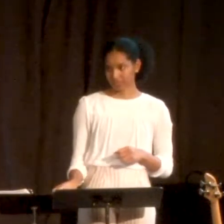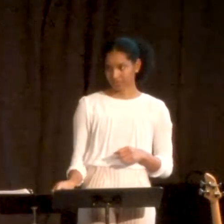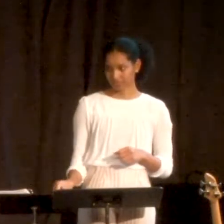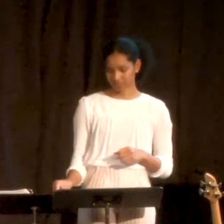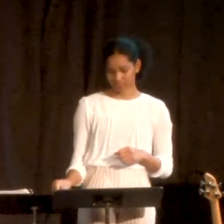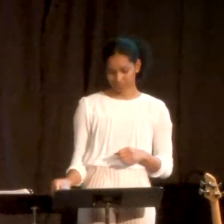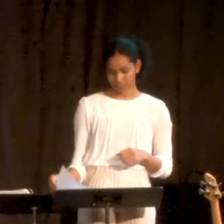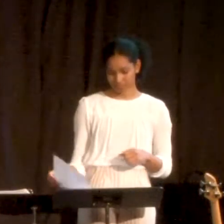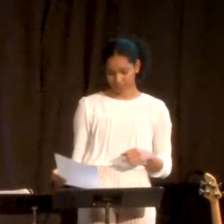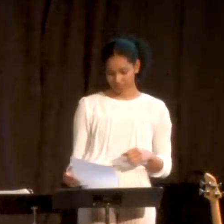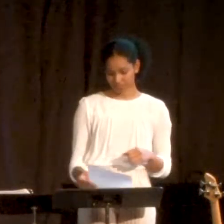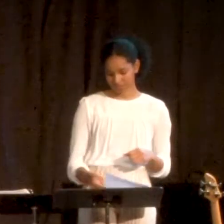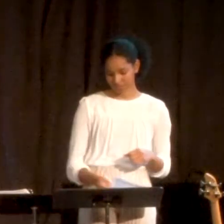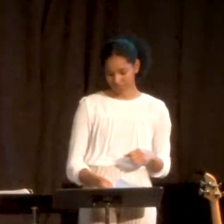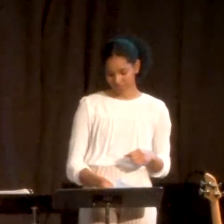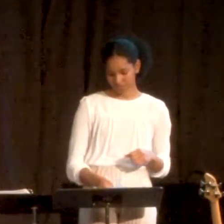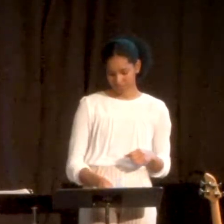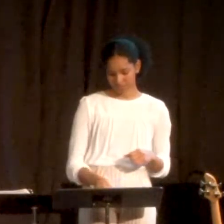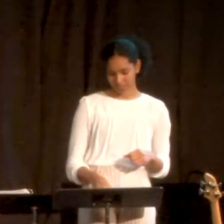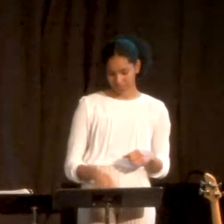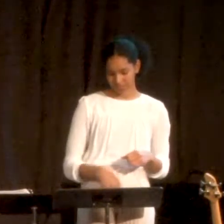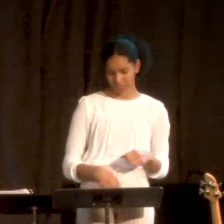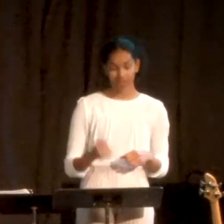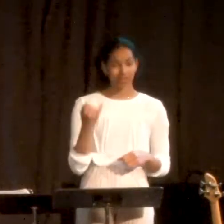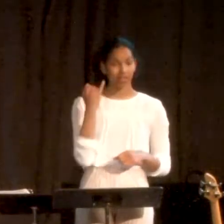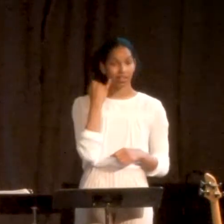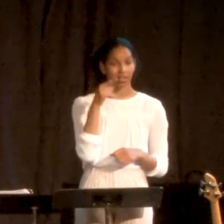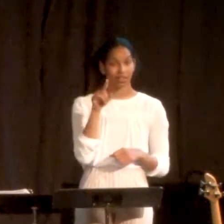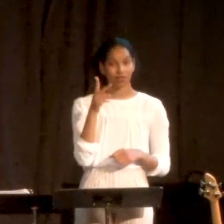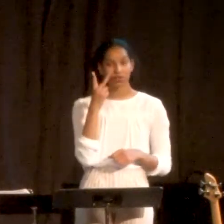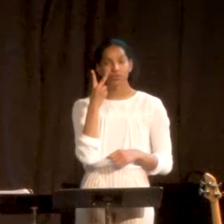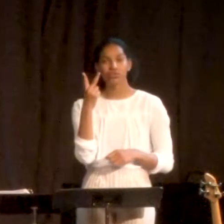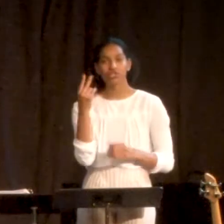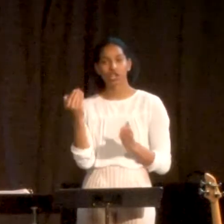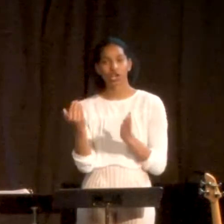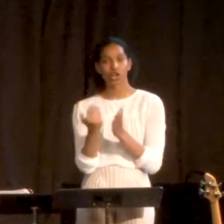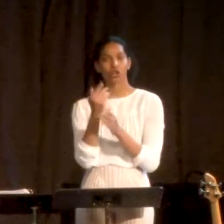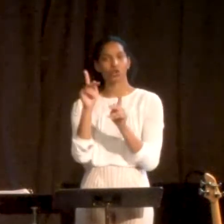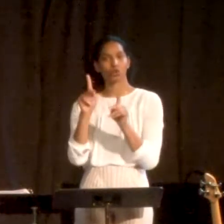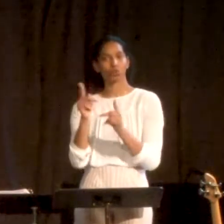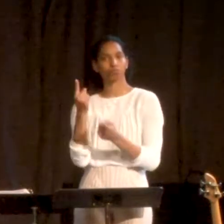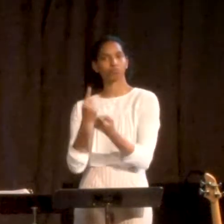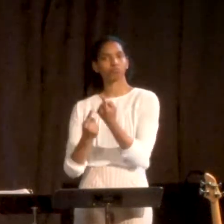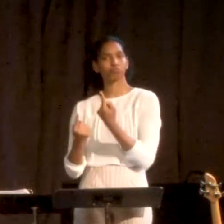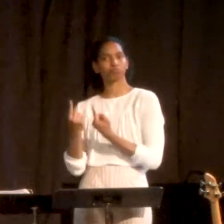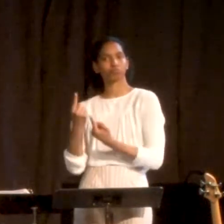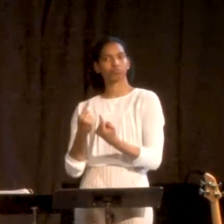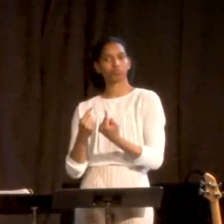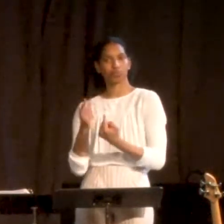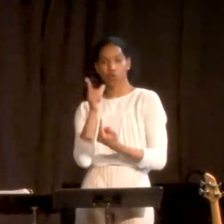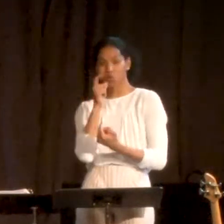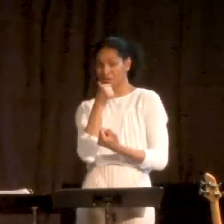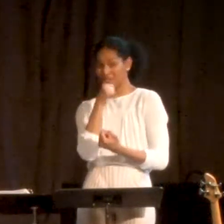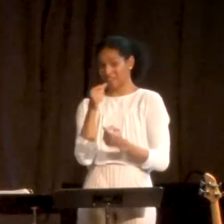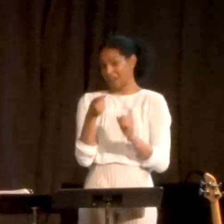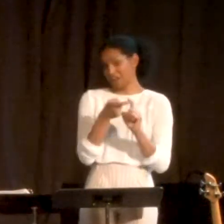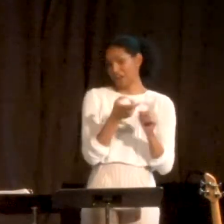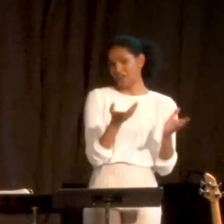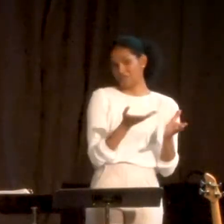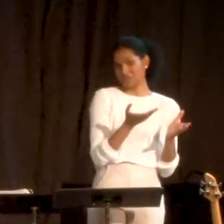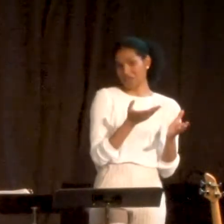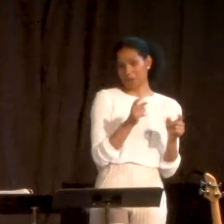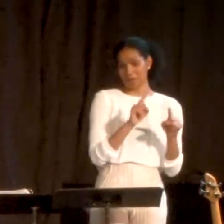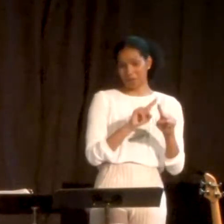If you drop a newcomer who's not from here into the middle of a church whose cliques of old-timers